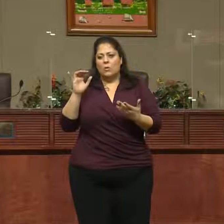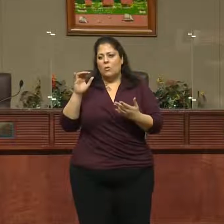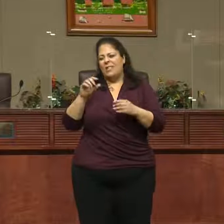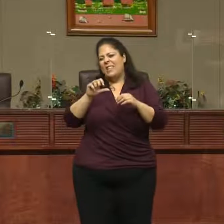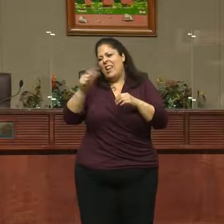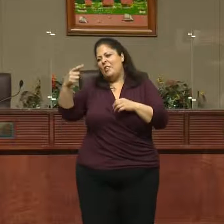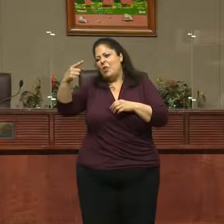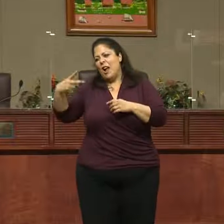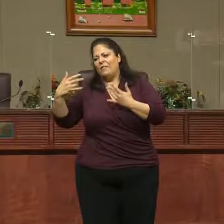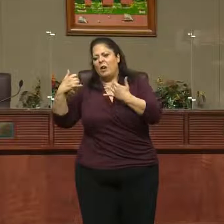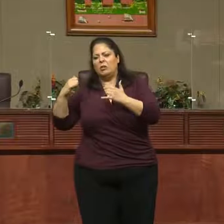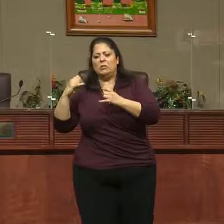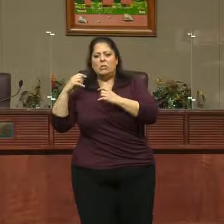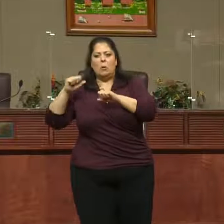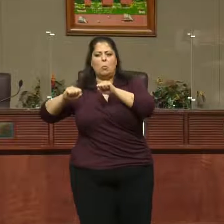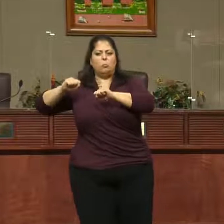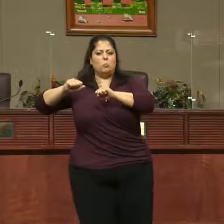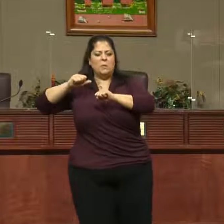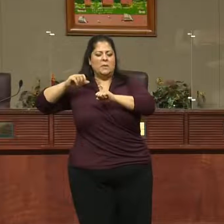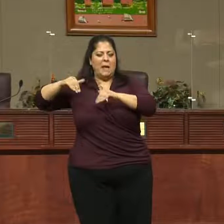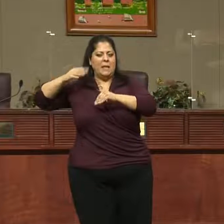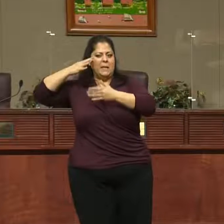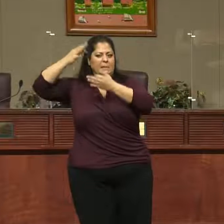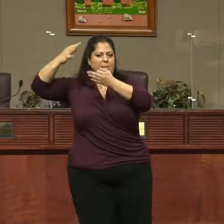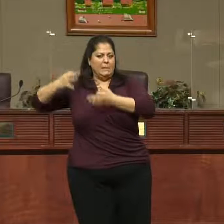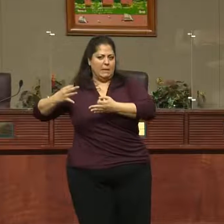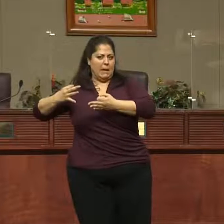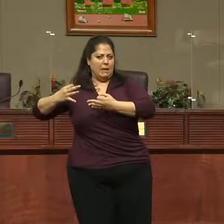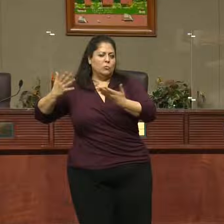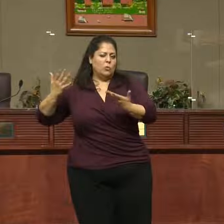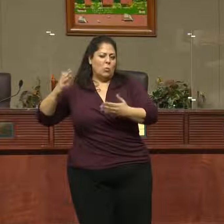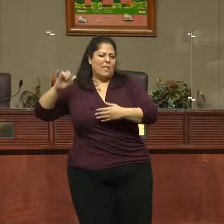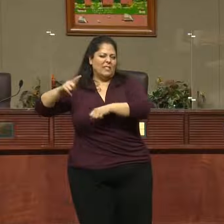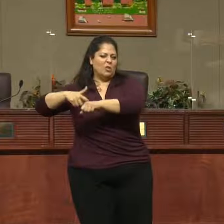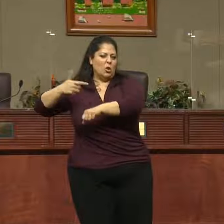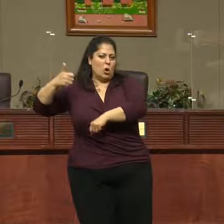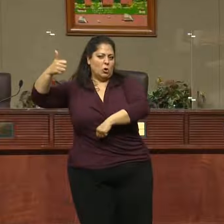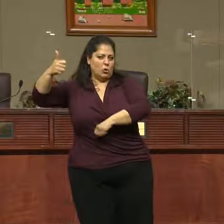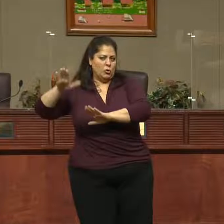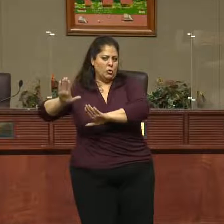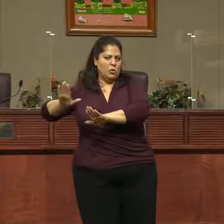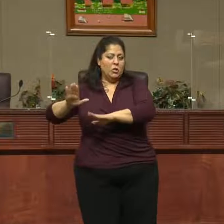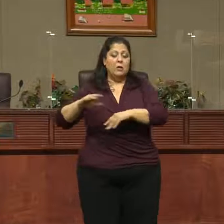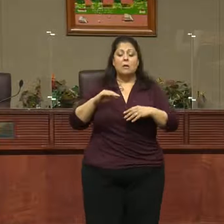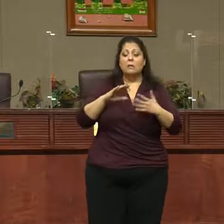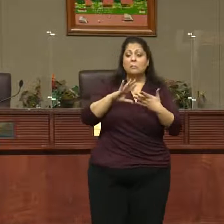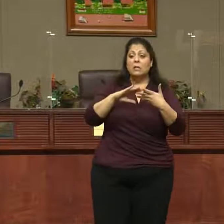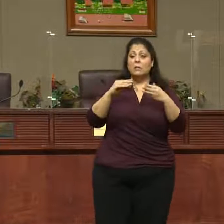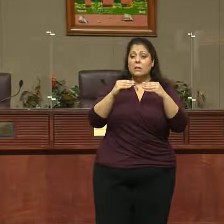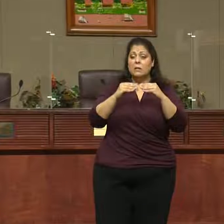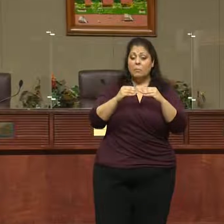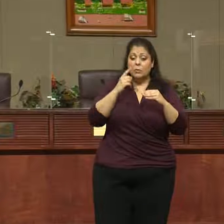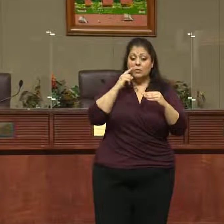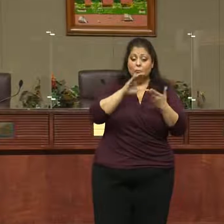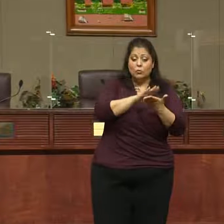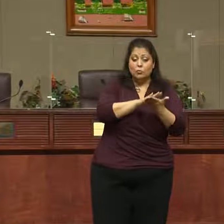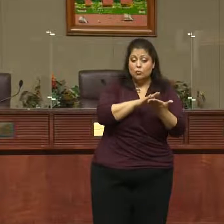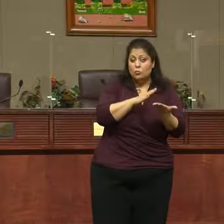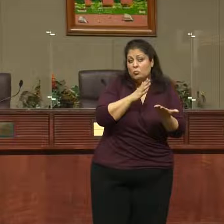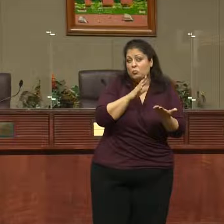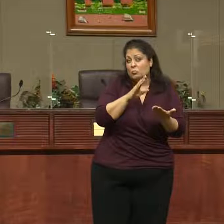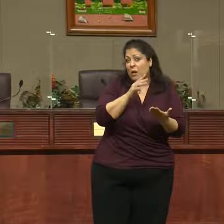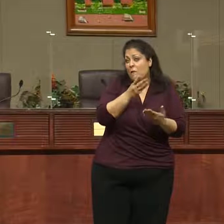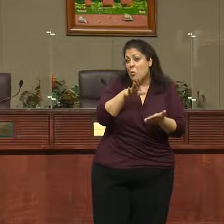those decisions. So with that, the numbers are in the thousands for the schools, and